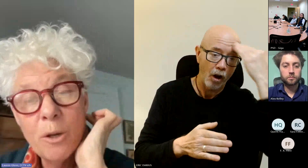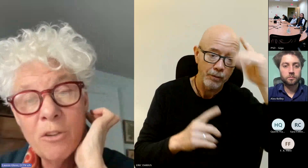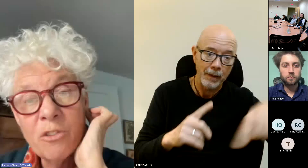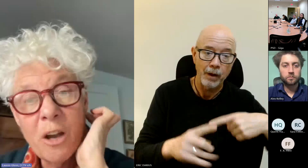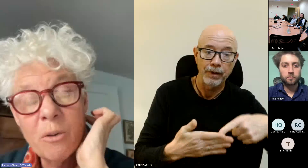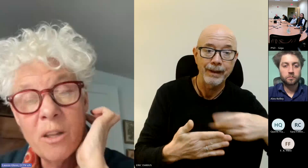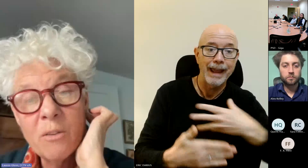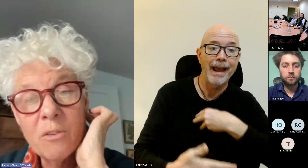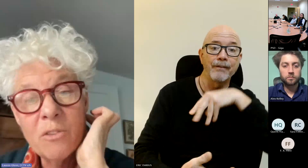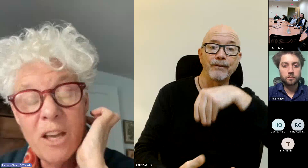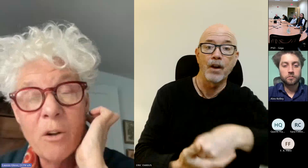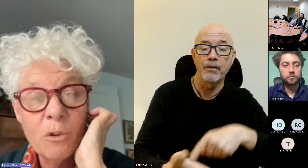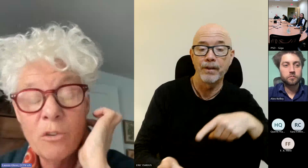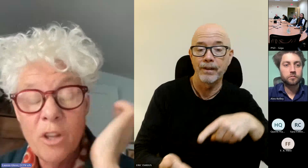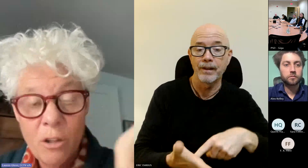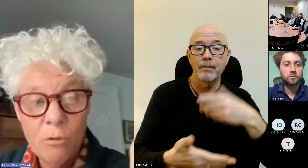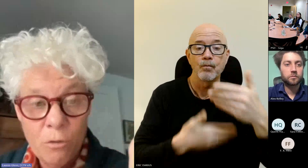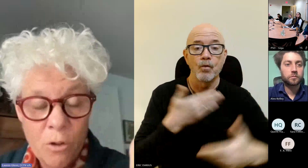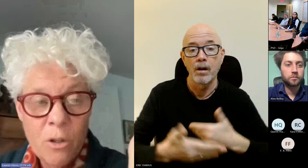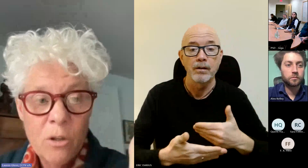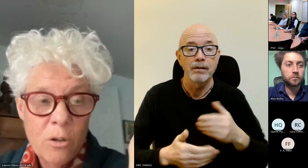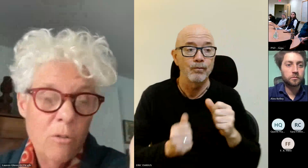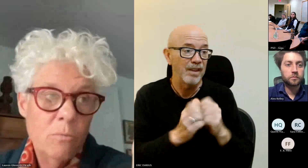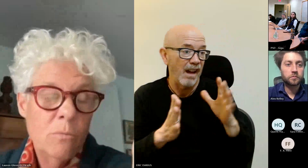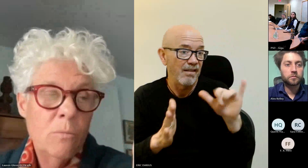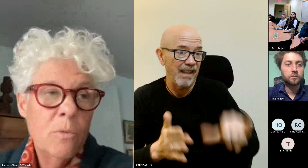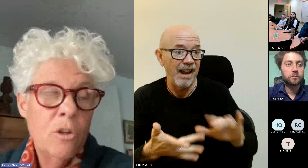you're pretty much stuck with the stakeholders that you've